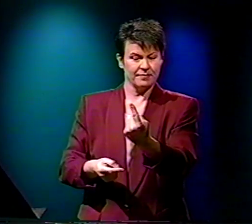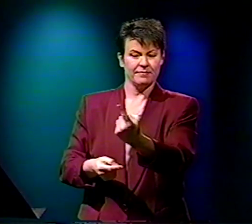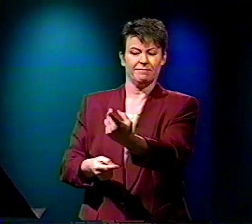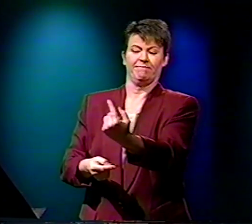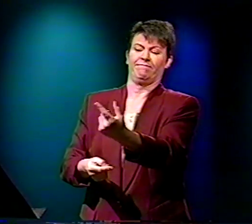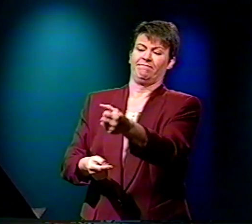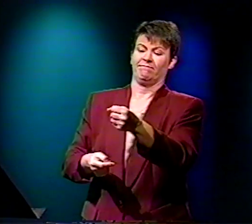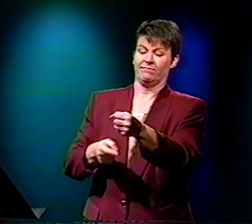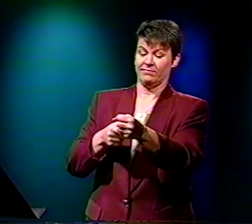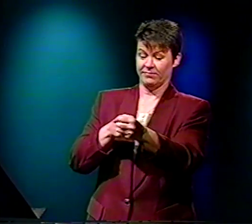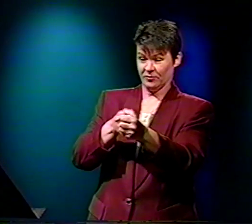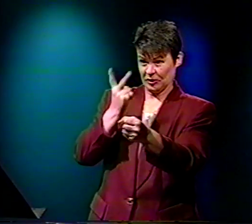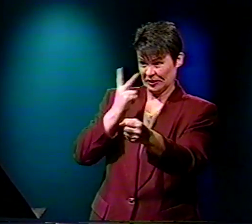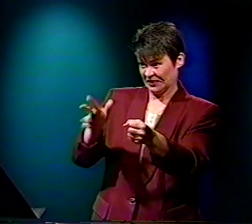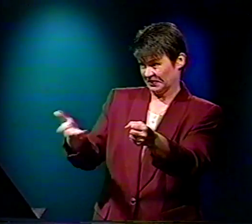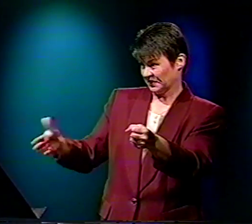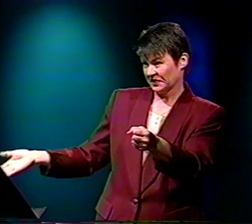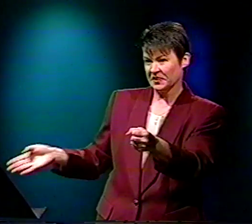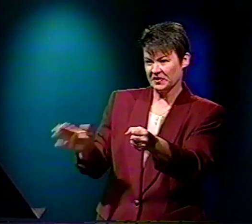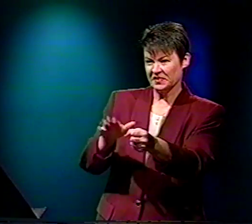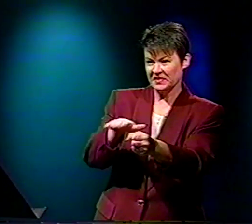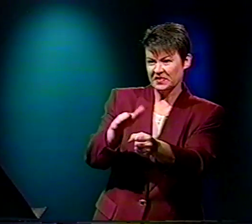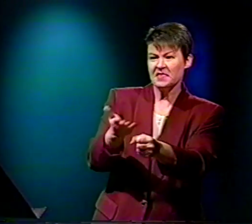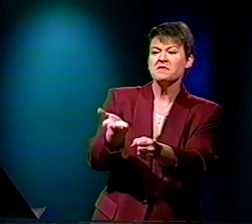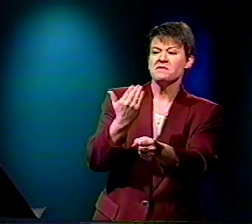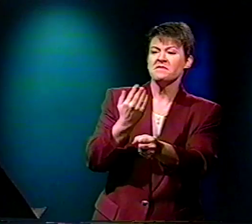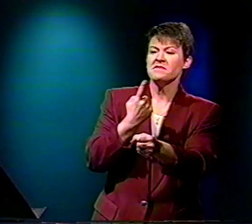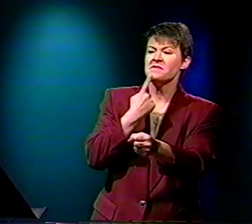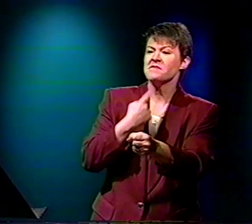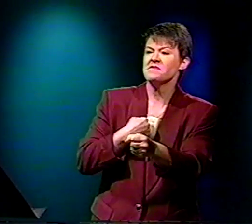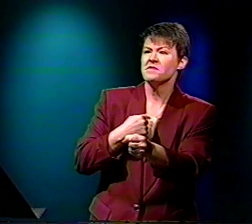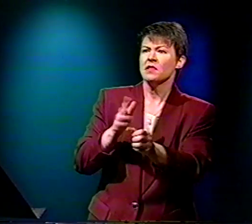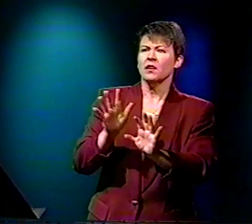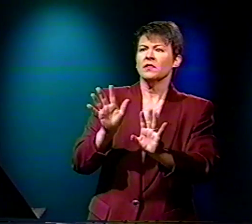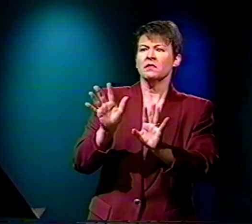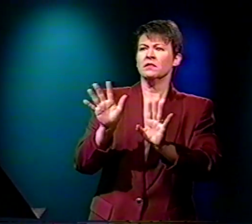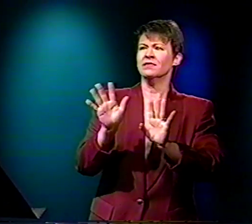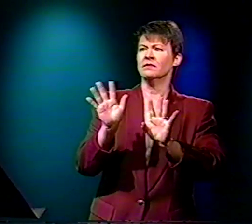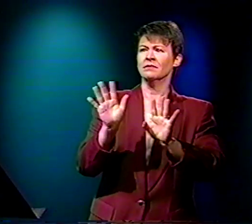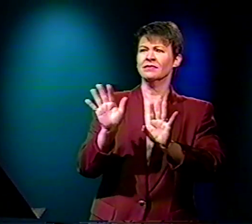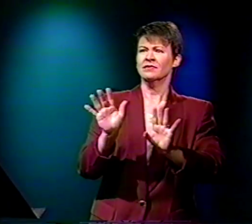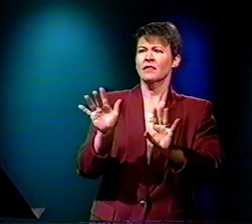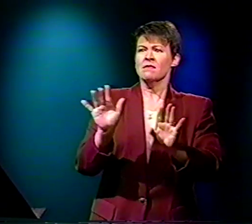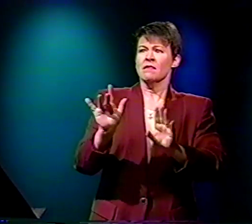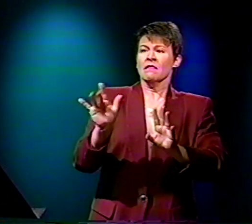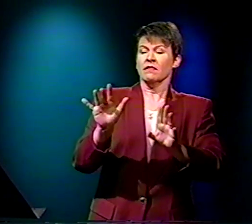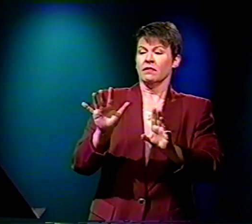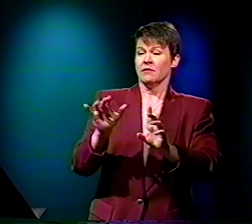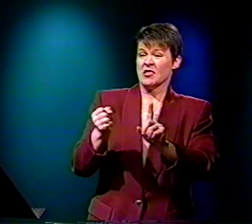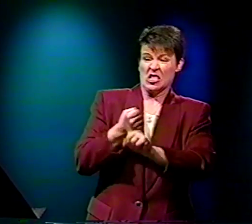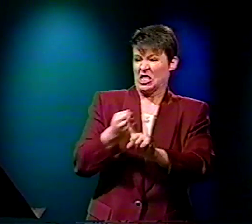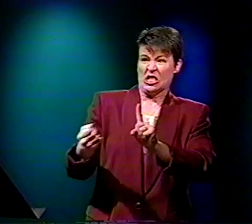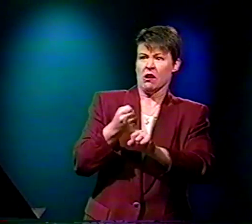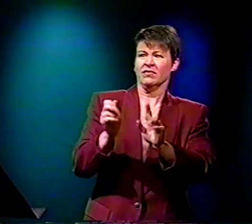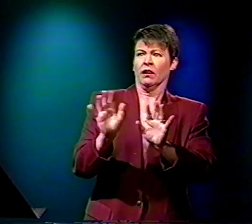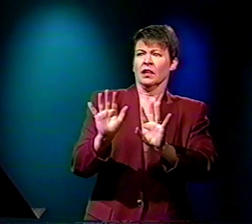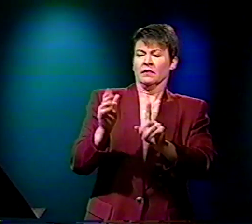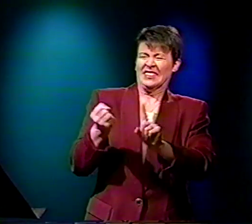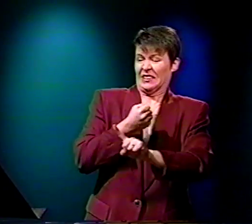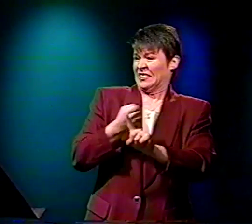one last man. And he said, now you see your friends have died. He says, tell me. And he says, no, no, I have nothing to say. I don't. And so he was beaten and